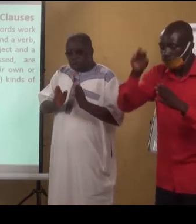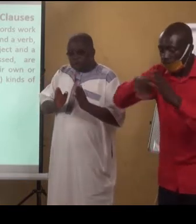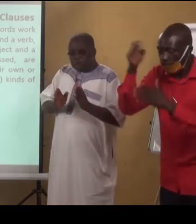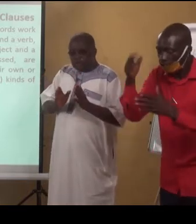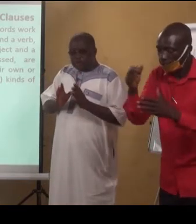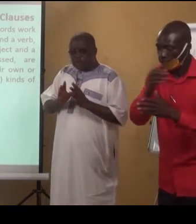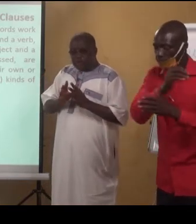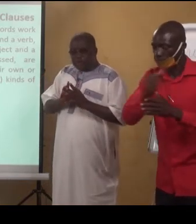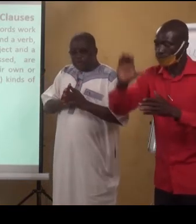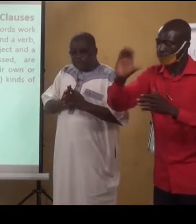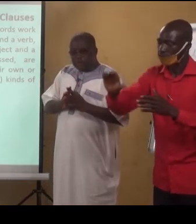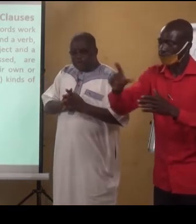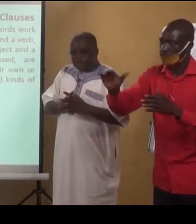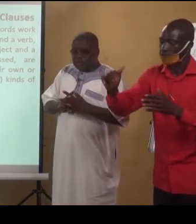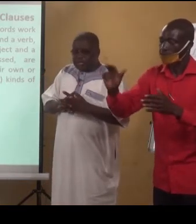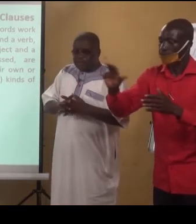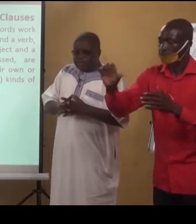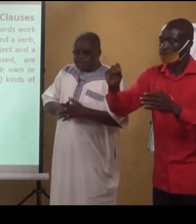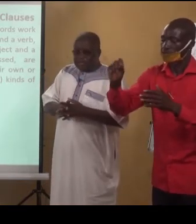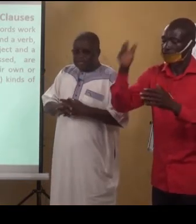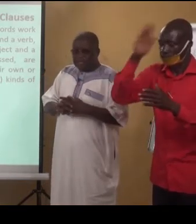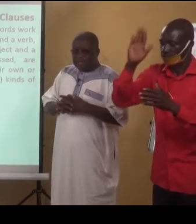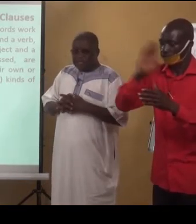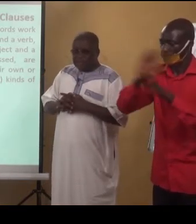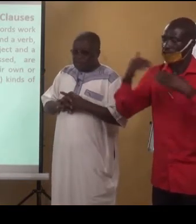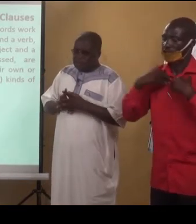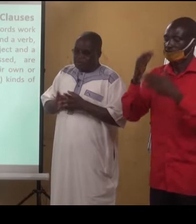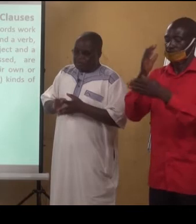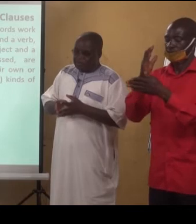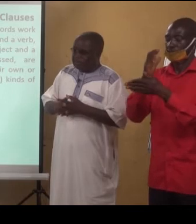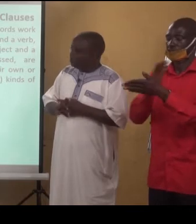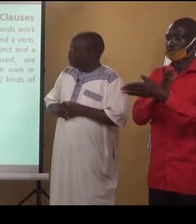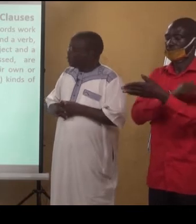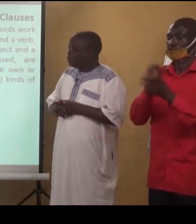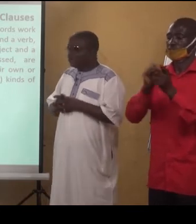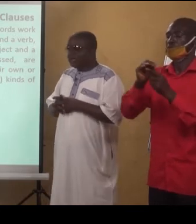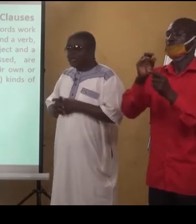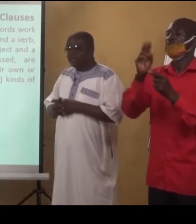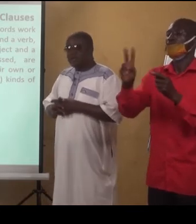A clause does not have a subject or a verb,